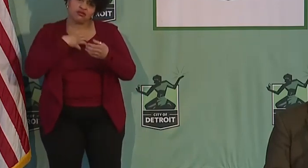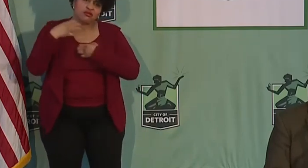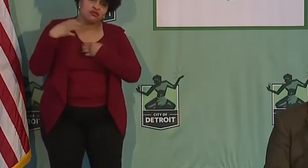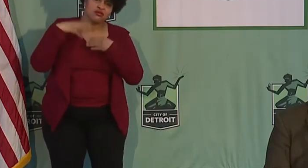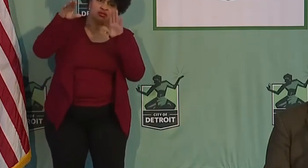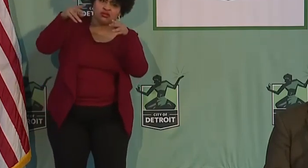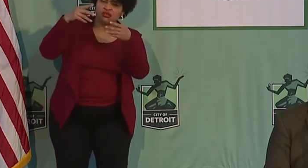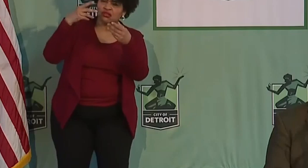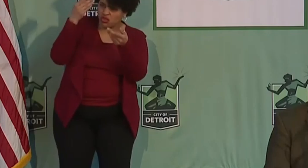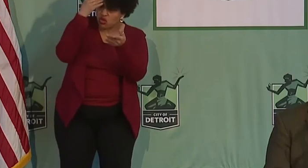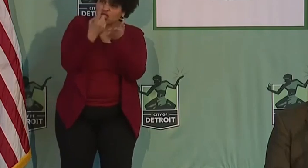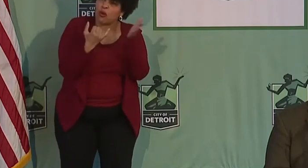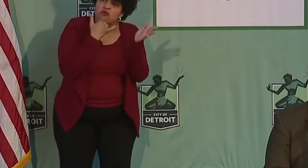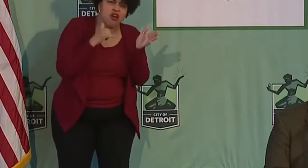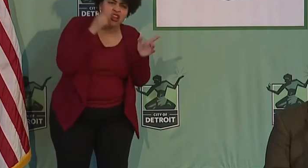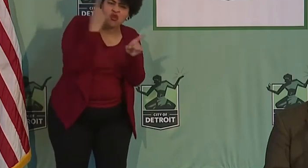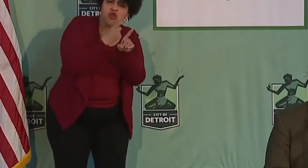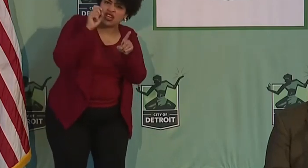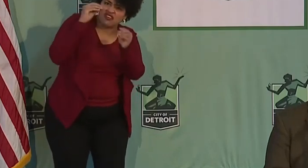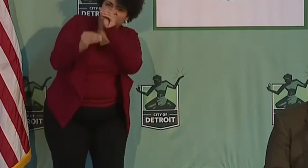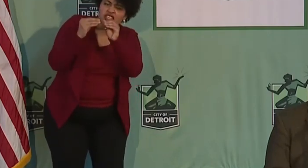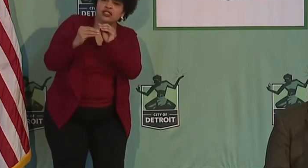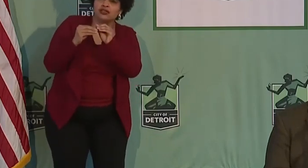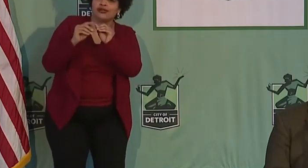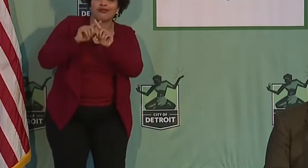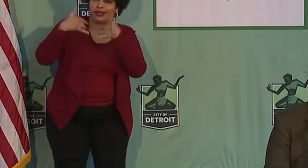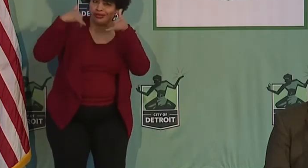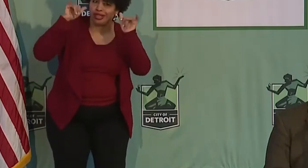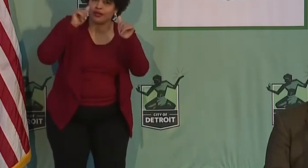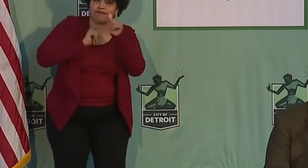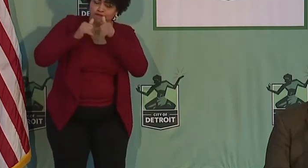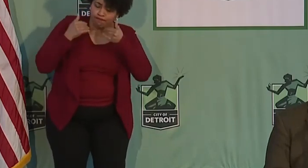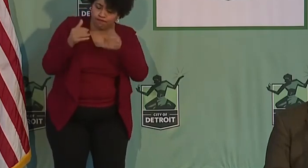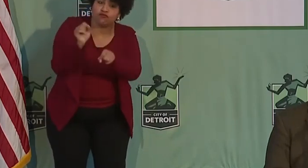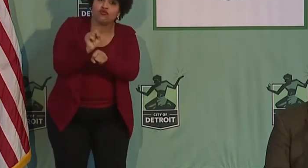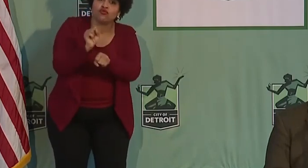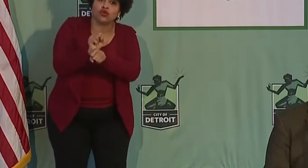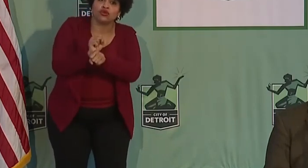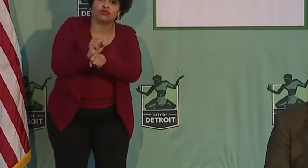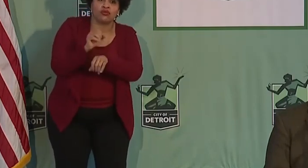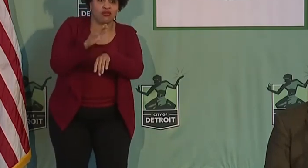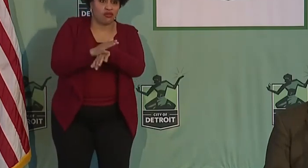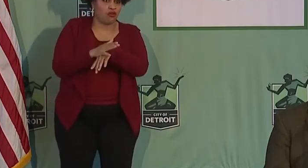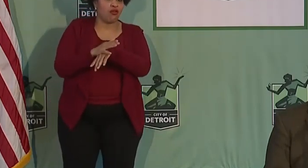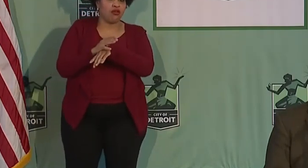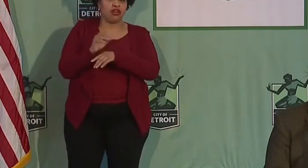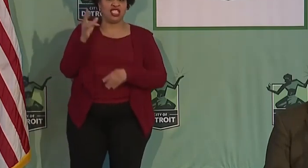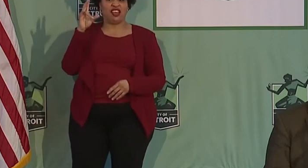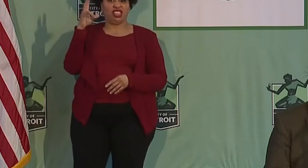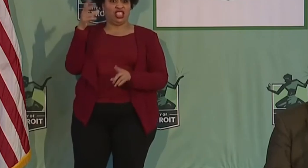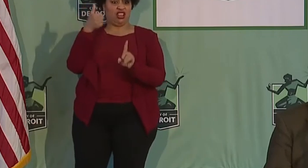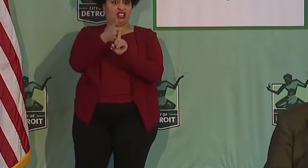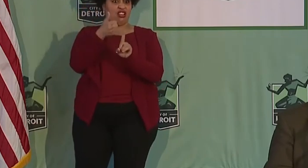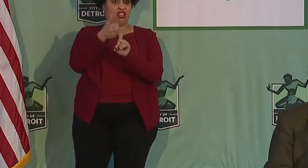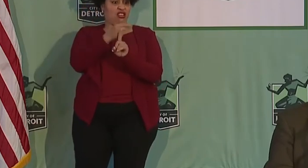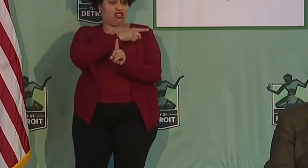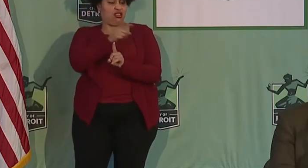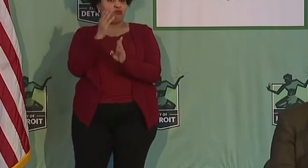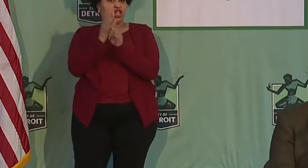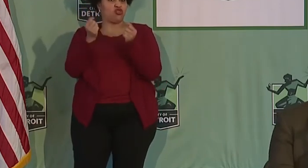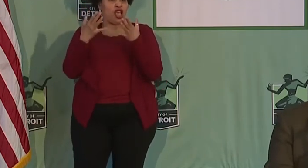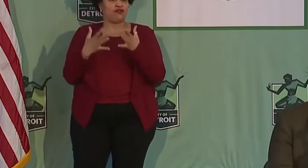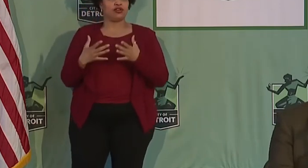work anyway. On March 17th, the DDOT drivers stopped working because they didn't